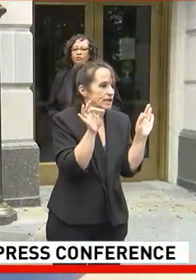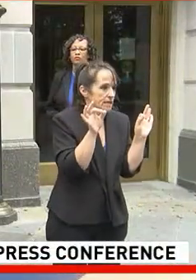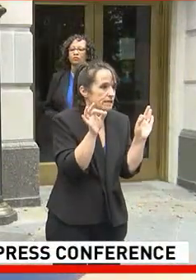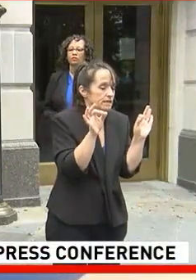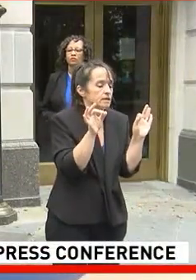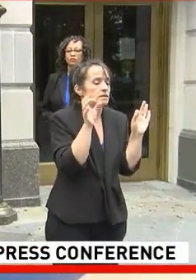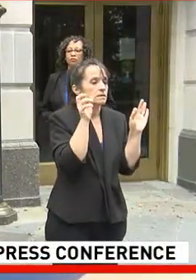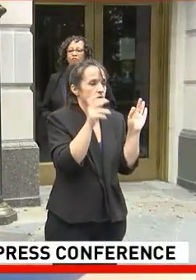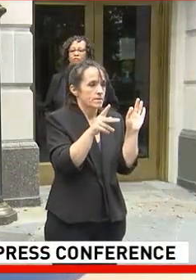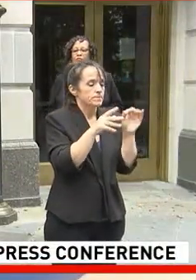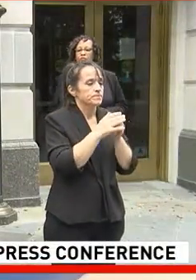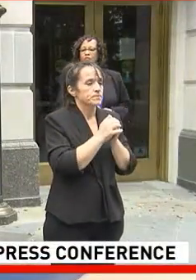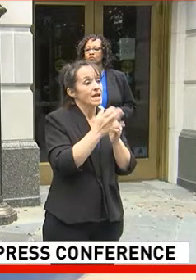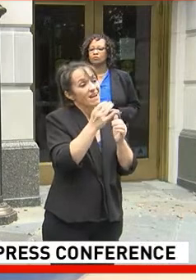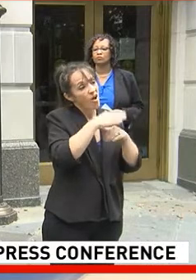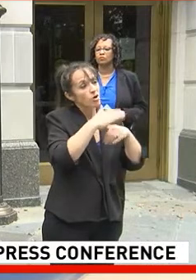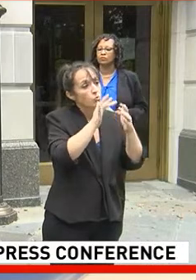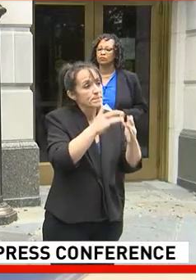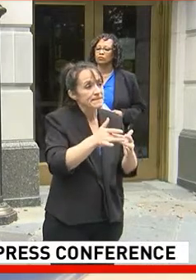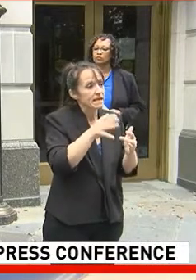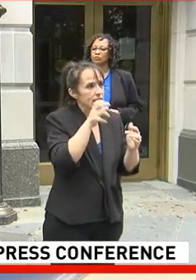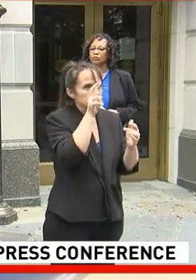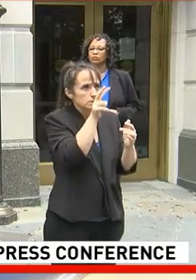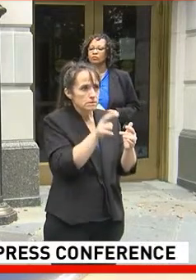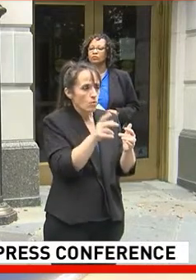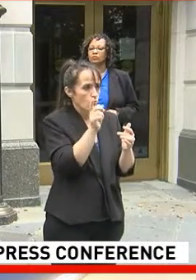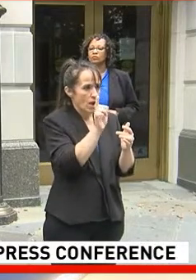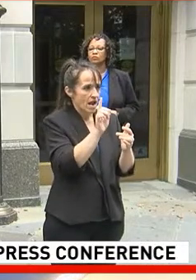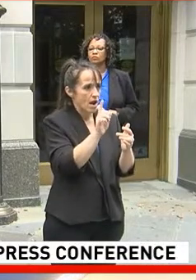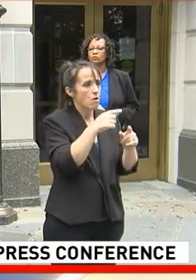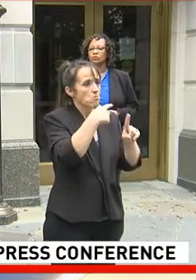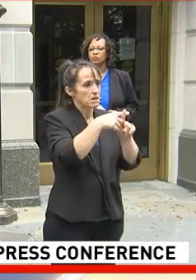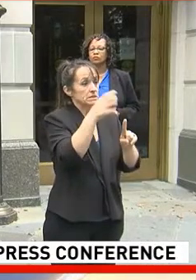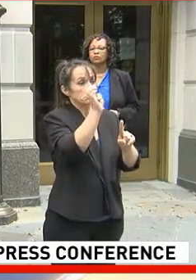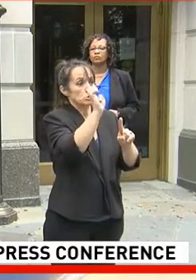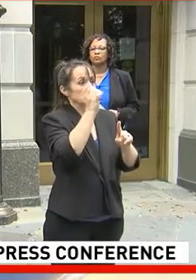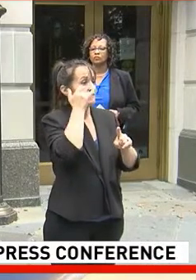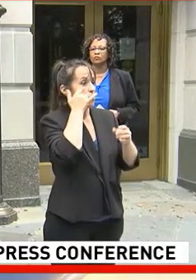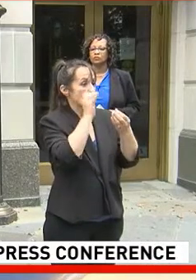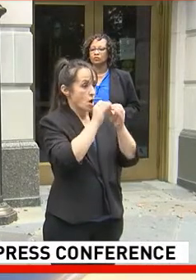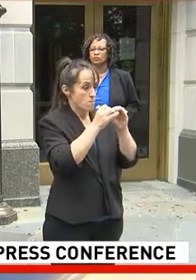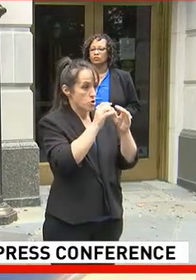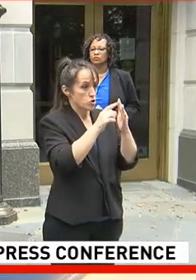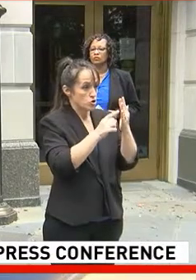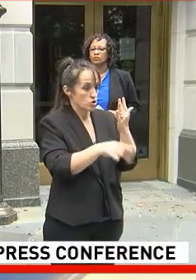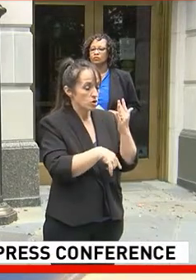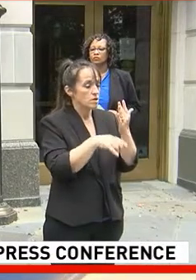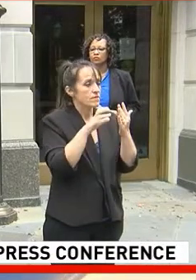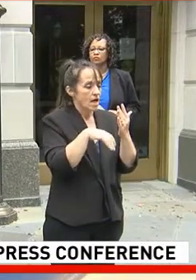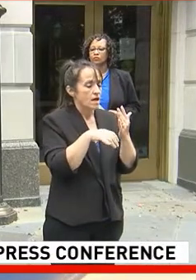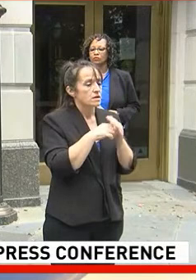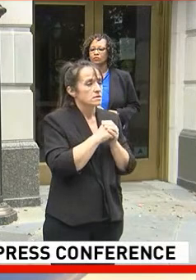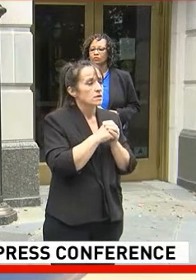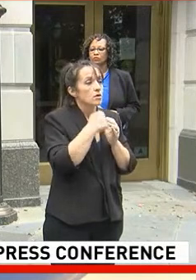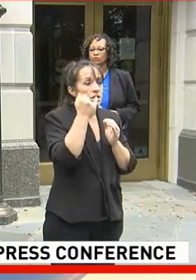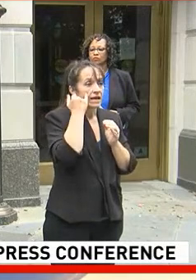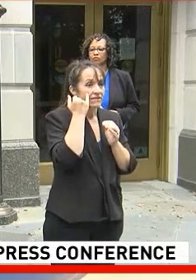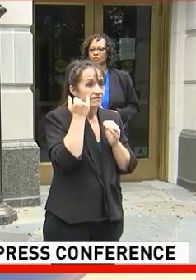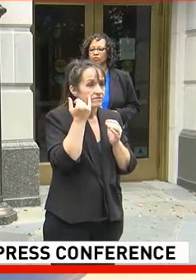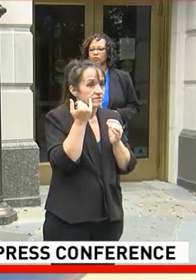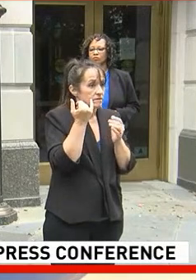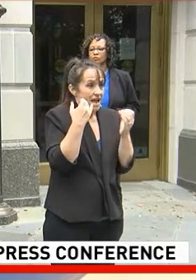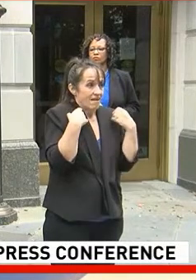And there's also emergency contact phone numbers and whatnot on there as well. So emphasize what Gianna said. If you